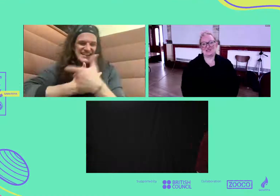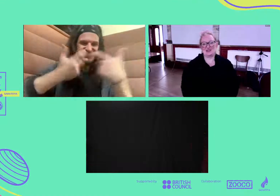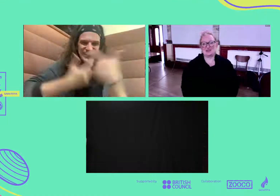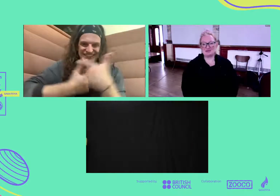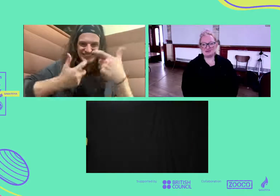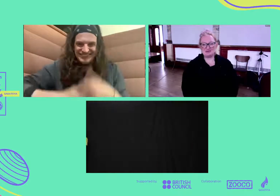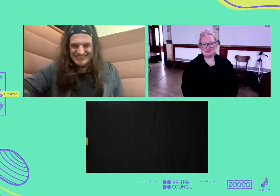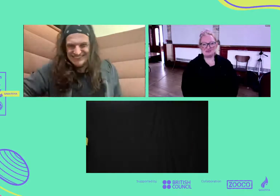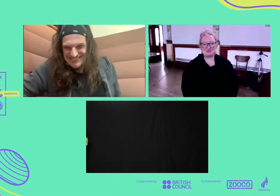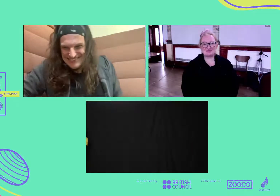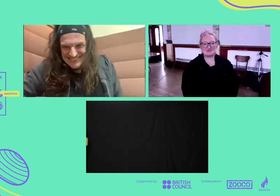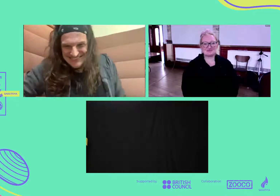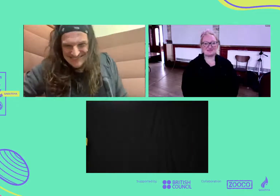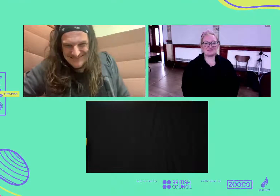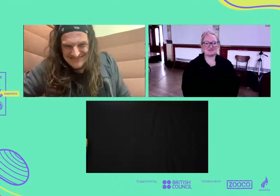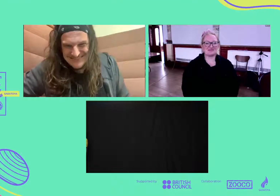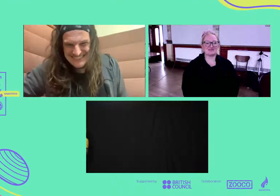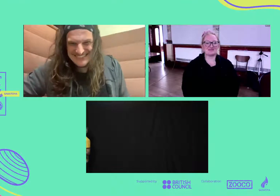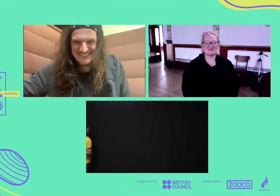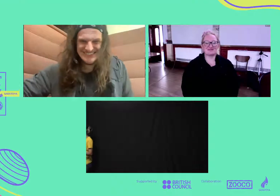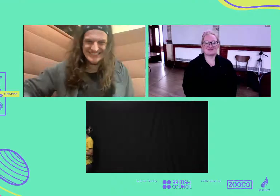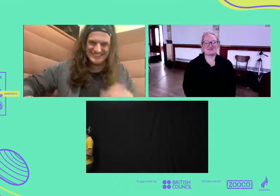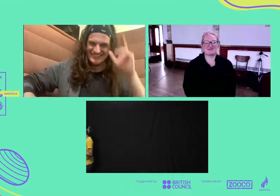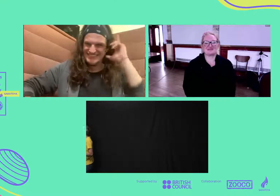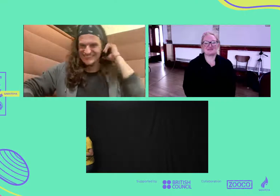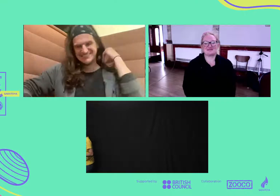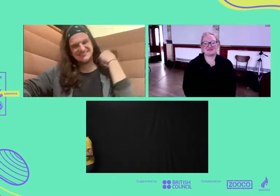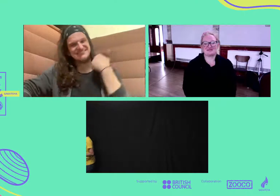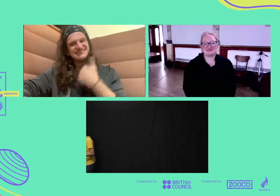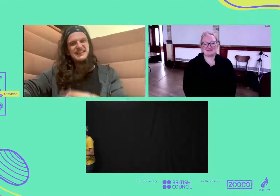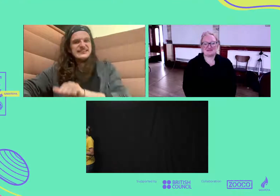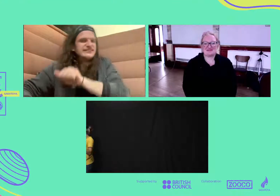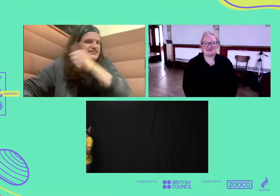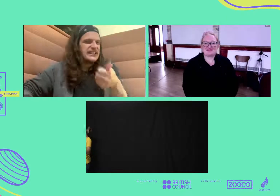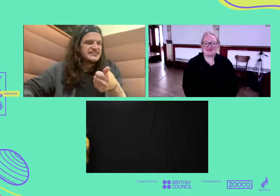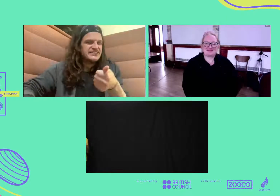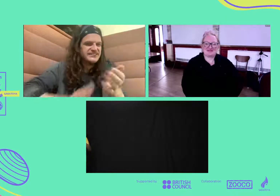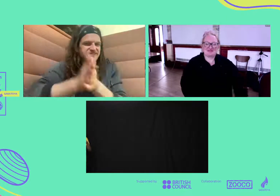Brilliant. That was so funny.